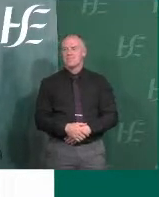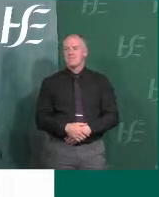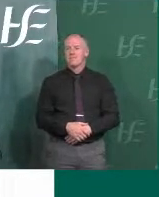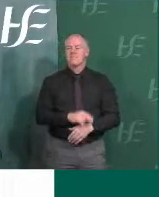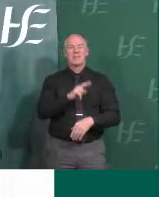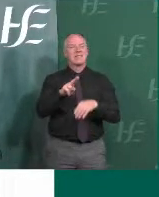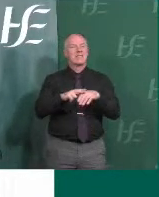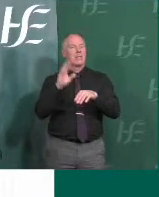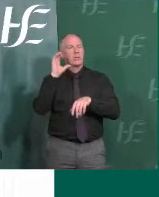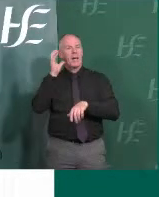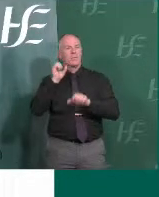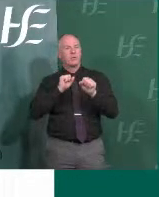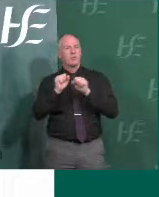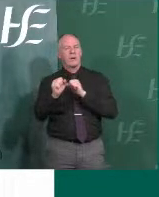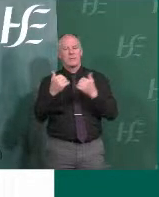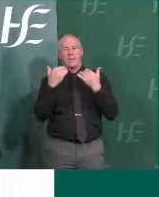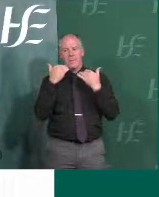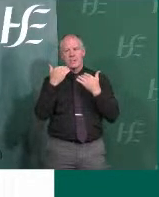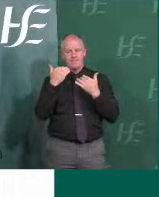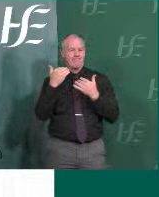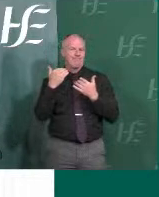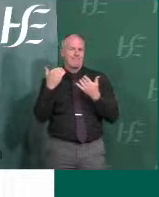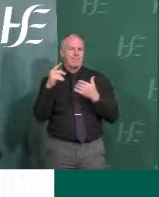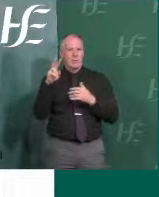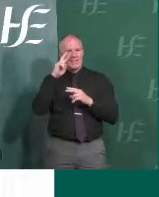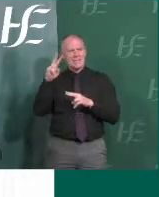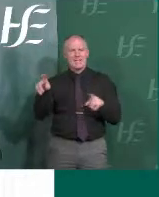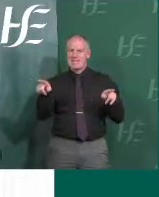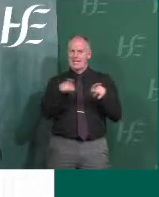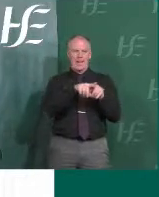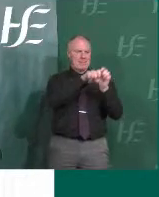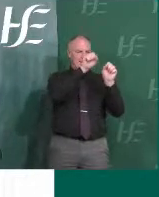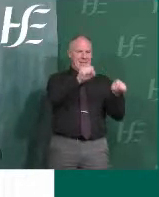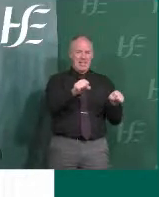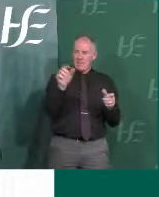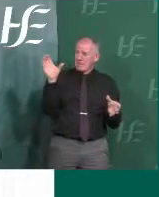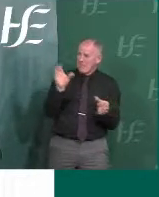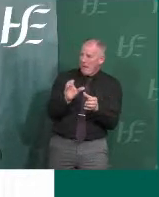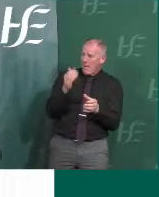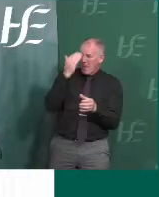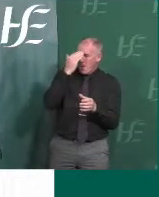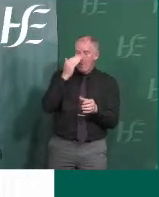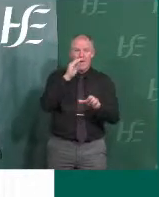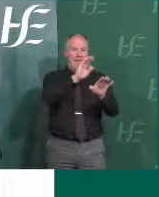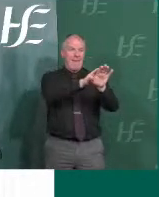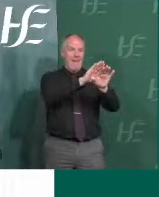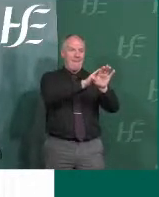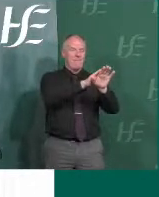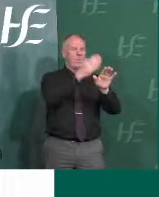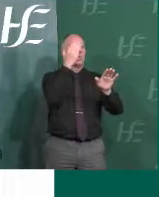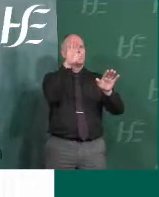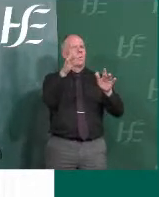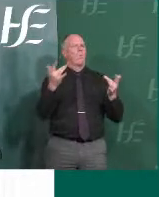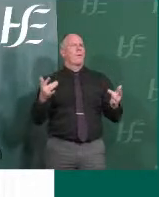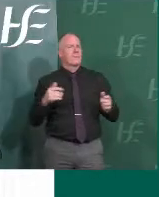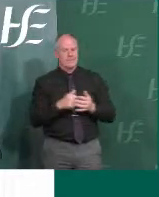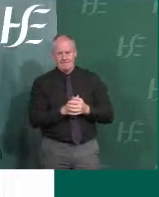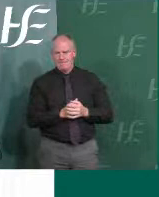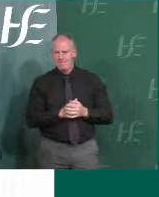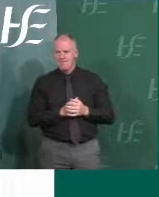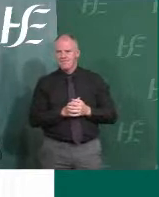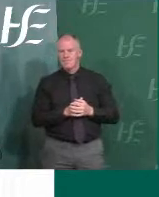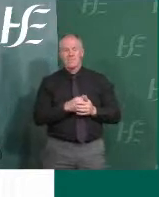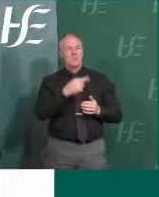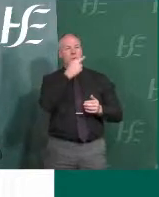National Ambulance Service data, which is predictive of what's happening in the system. It's a bit small, so sorry about that, but the left side image is showing that